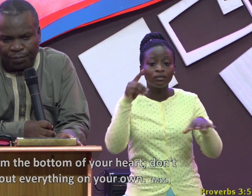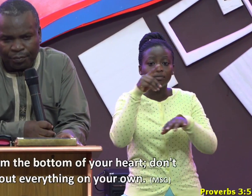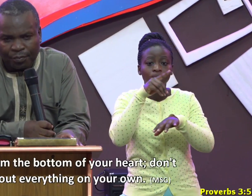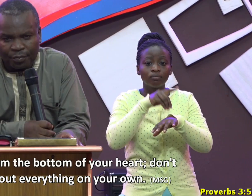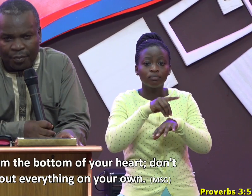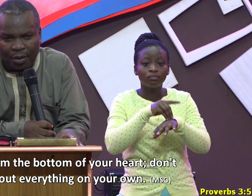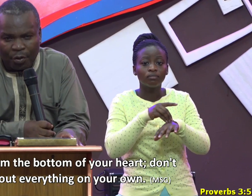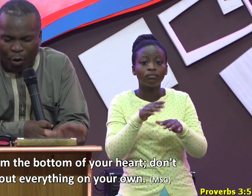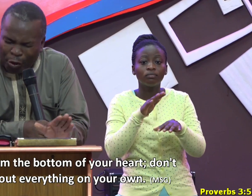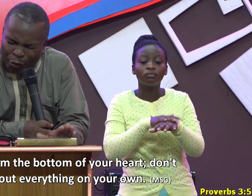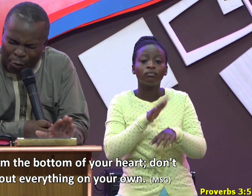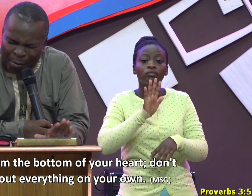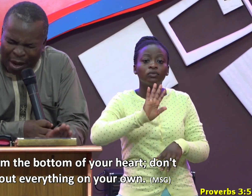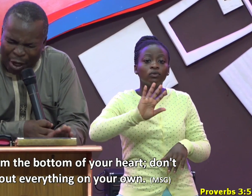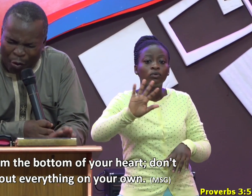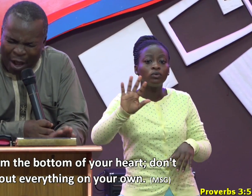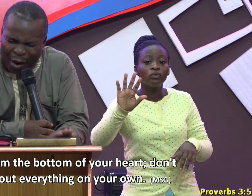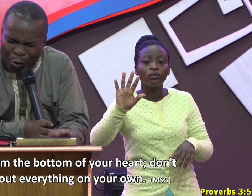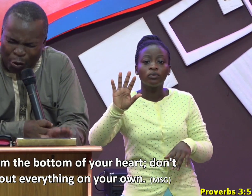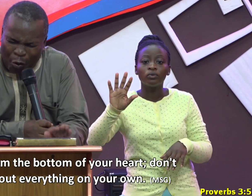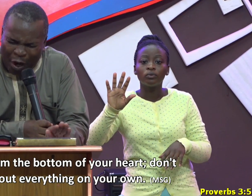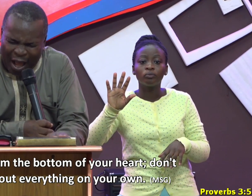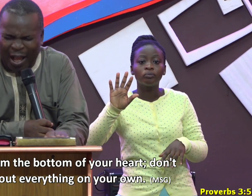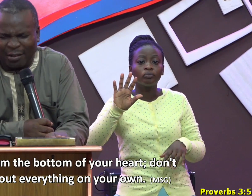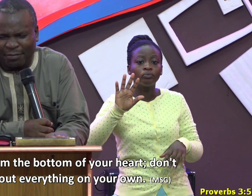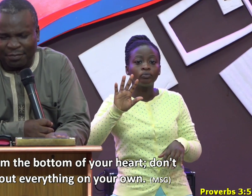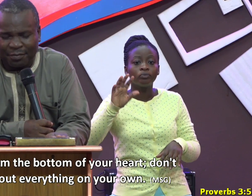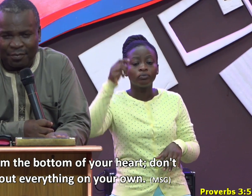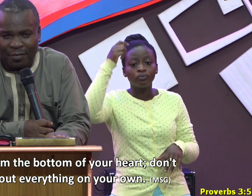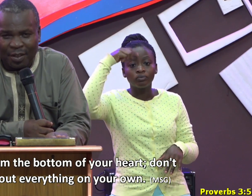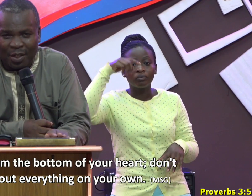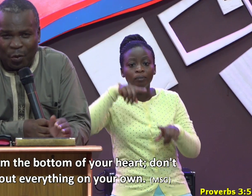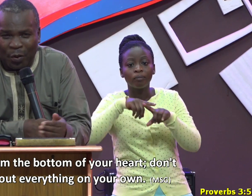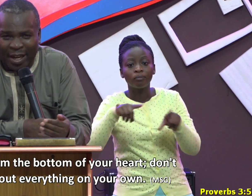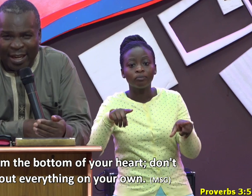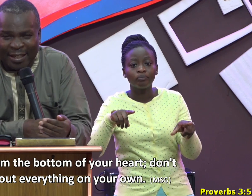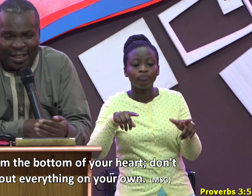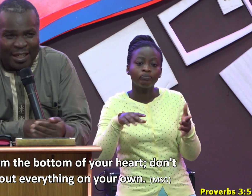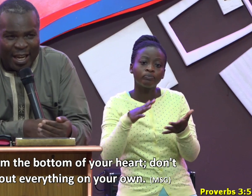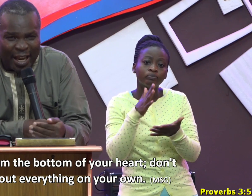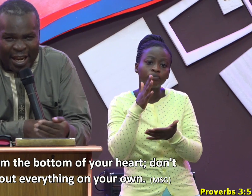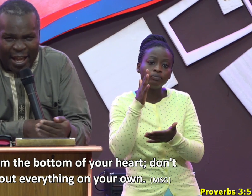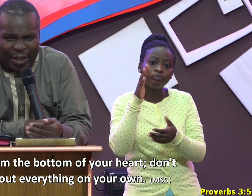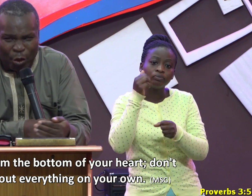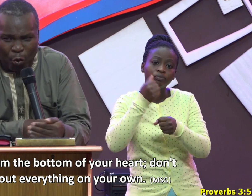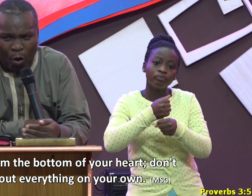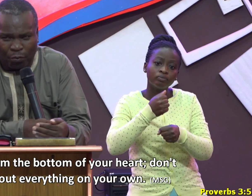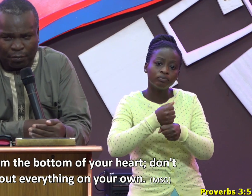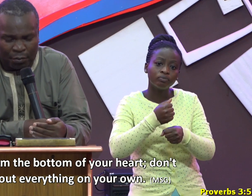lean on the guidance of the Holy Spirit. So try to do something every day. To get in a